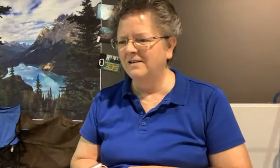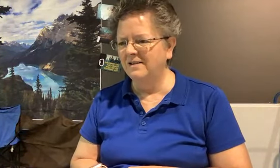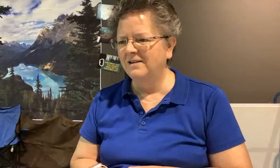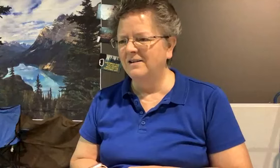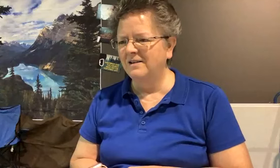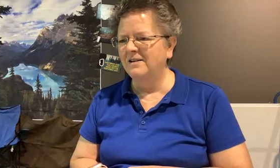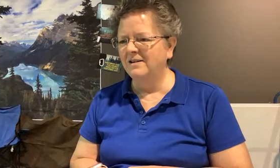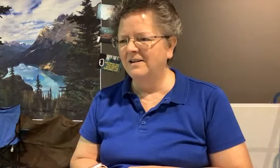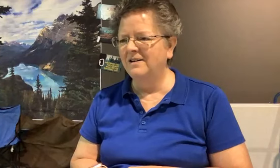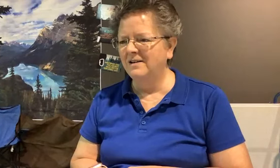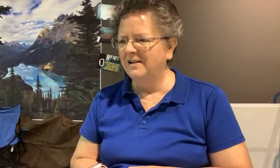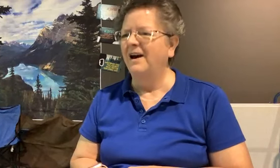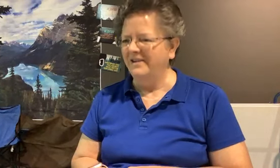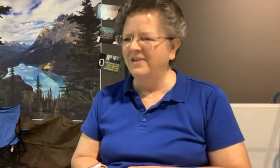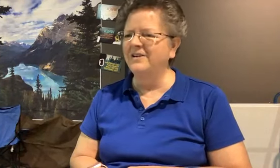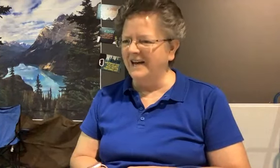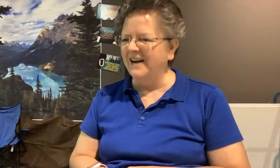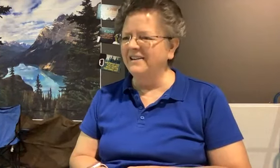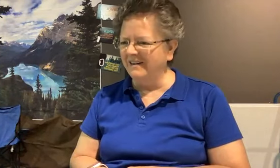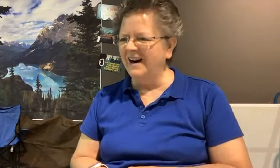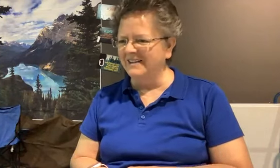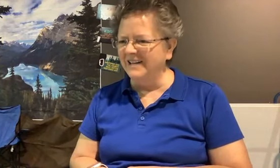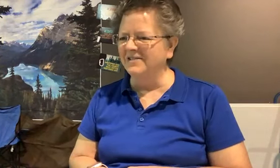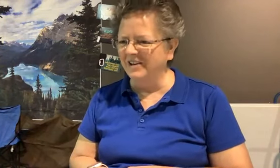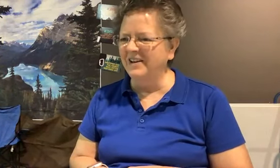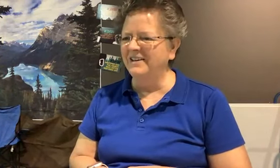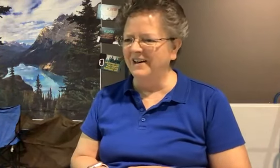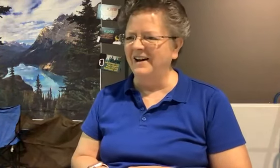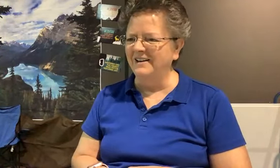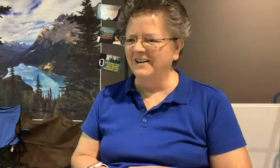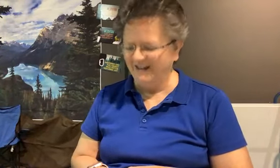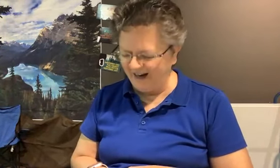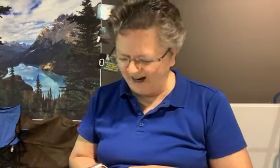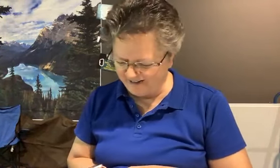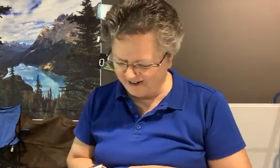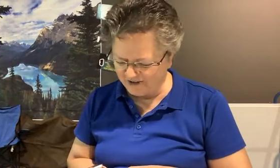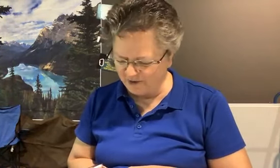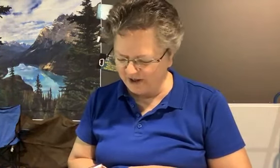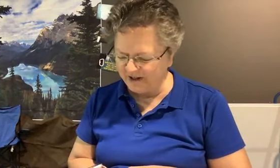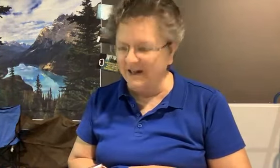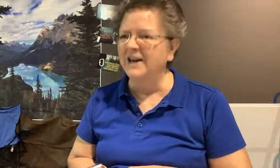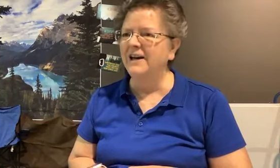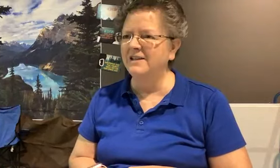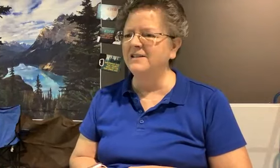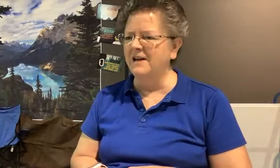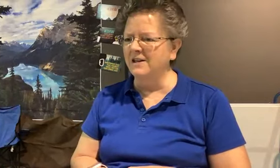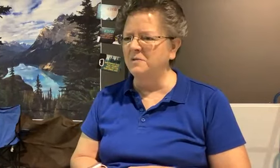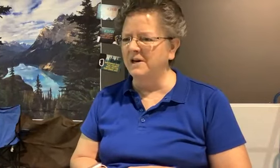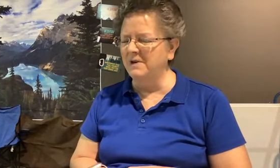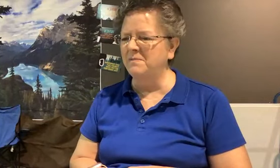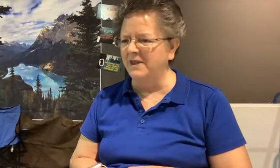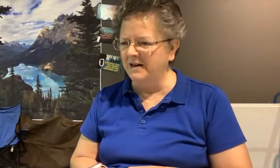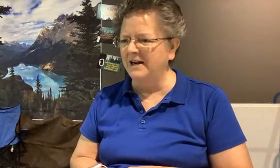and blesses in his time. You're exactly right. That's really good. Cool? Yeah, that is really good. And that's exactly what I mean by the